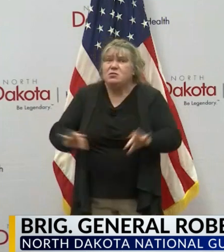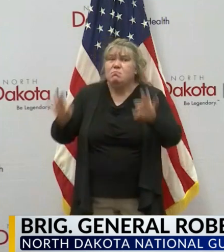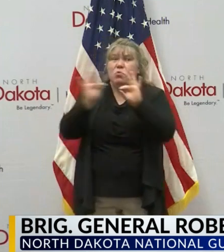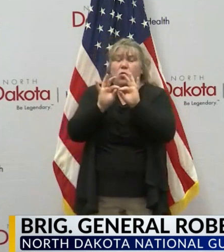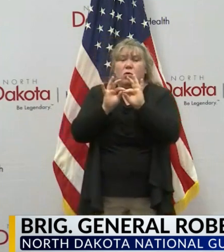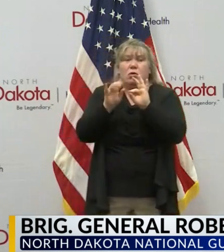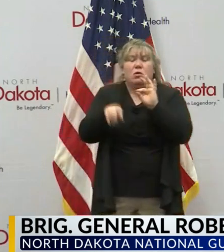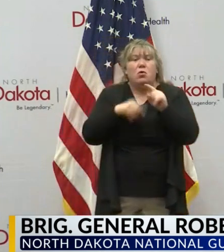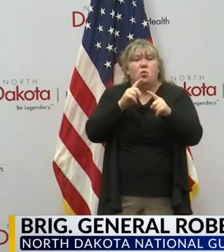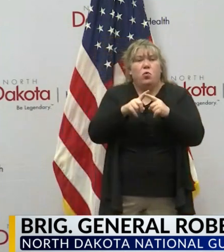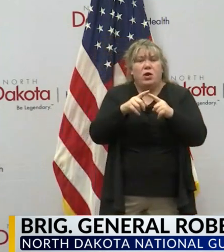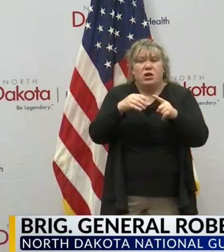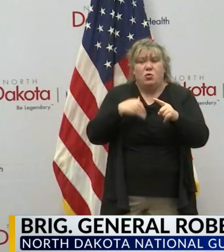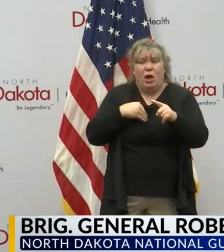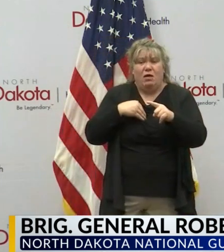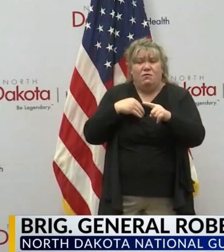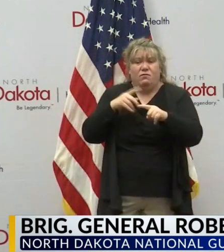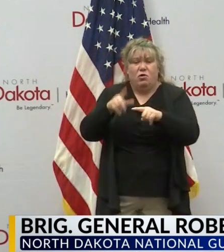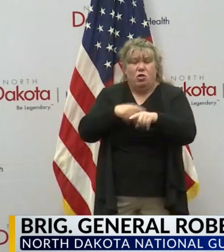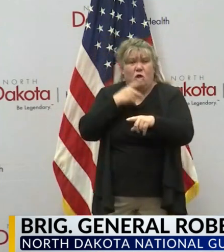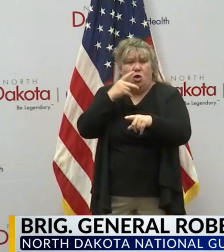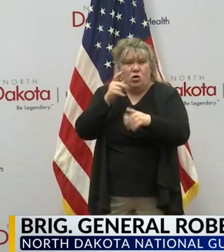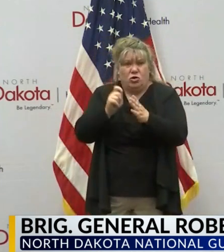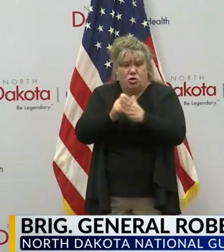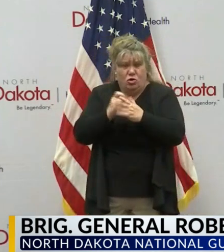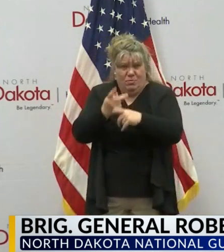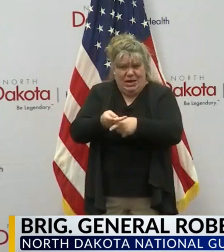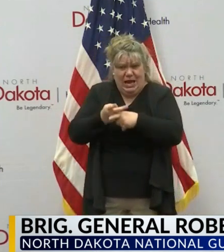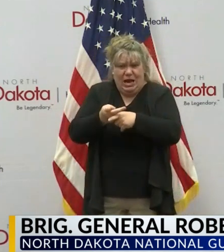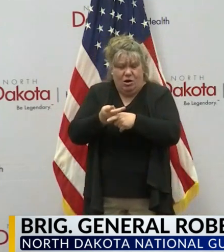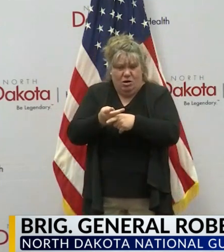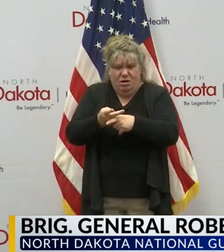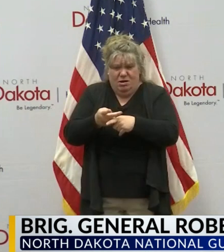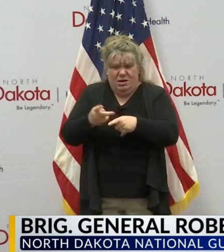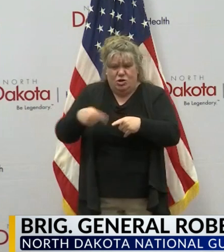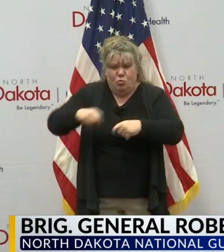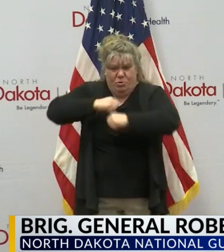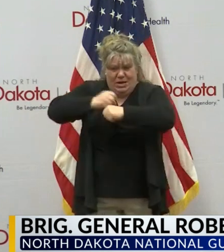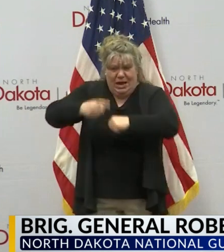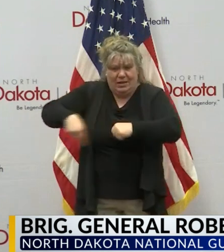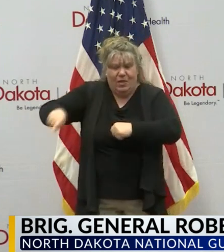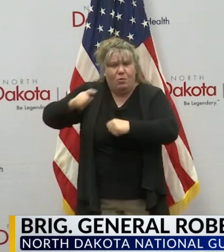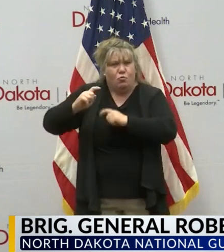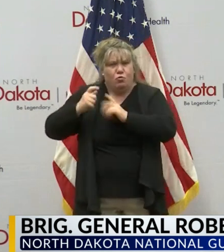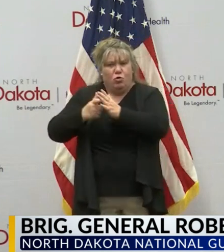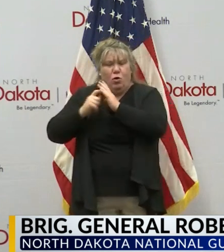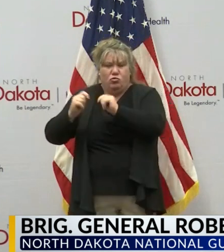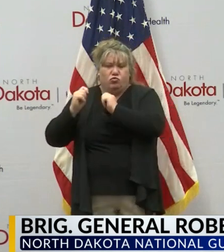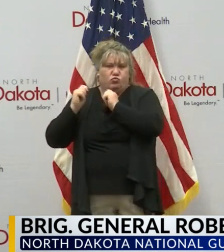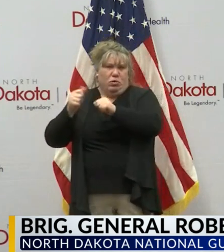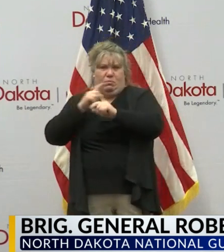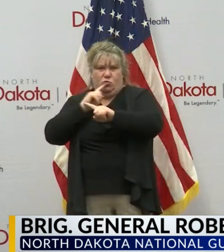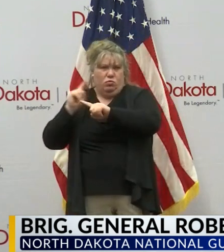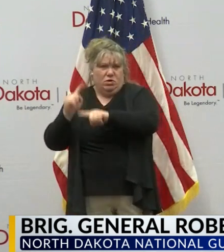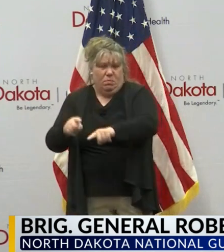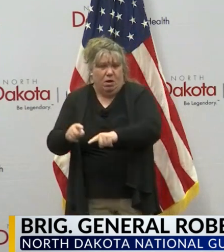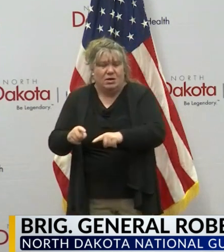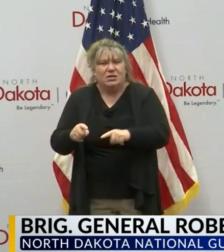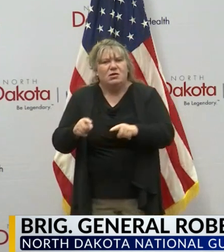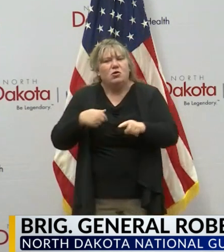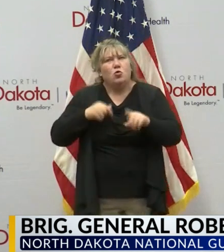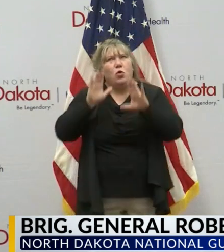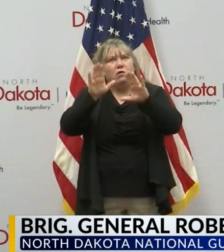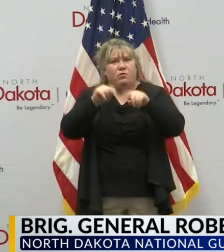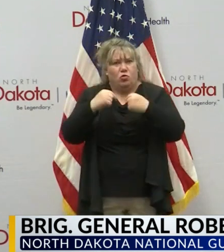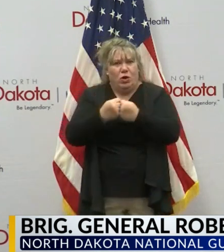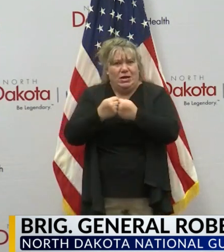bring in long-term care is that we have a rapid response. And that's critical, and there's a great team that has